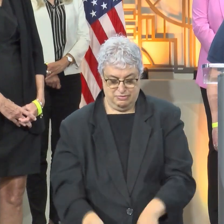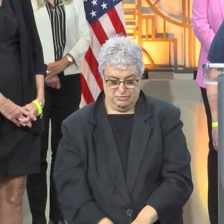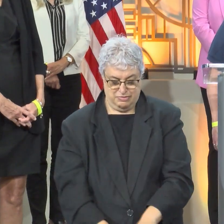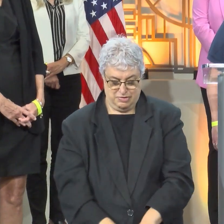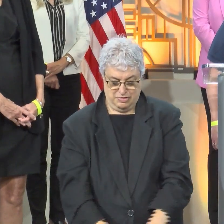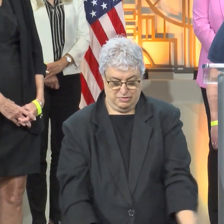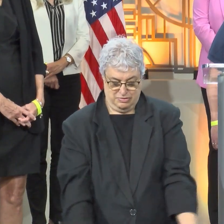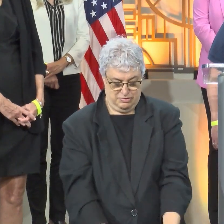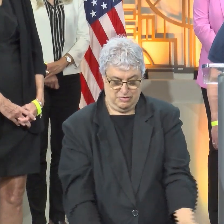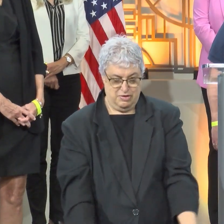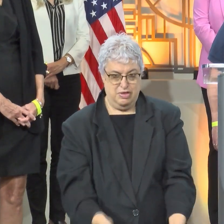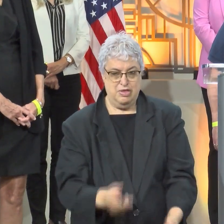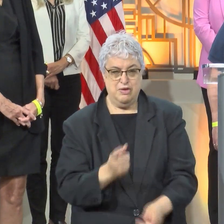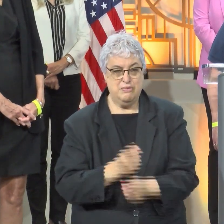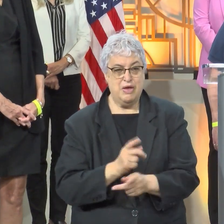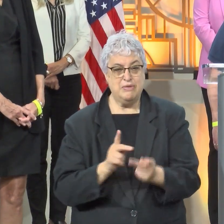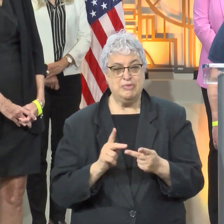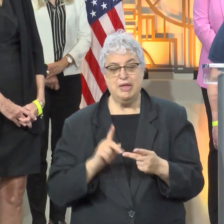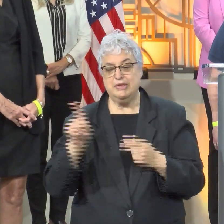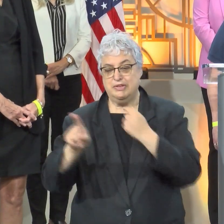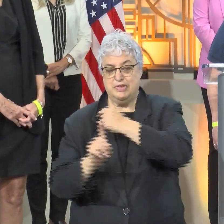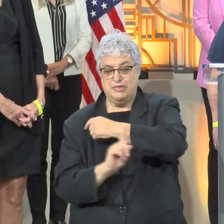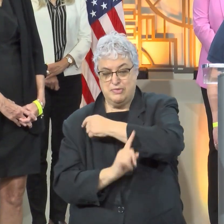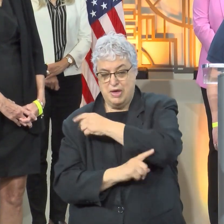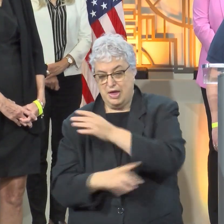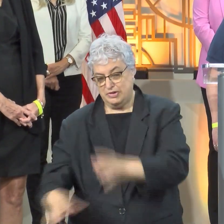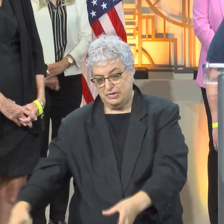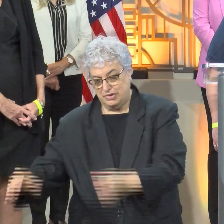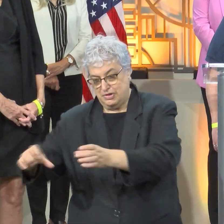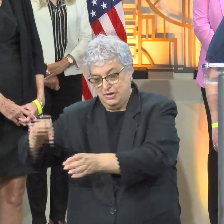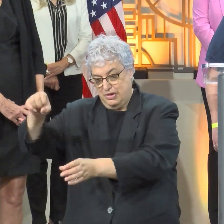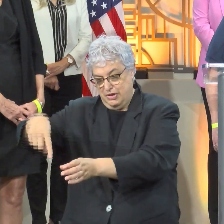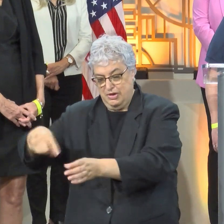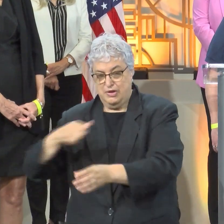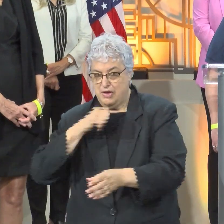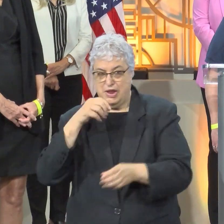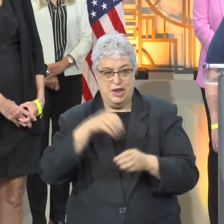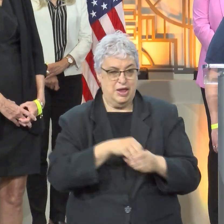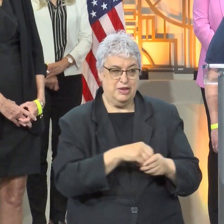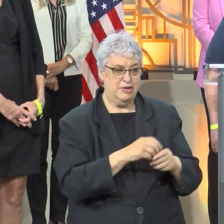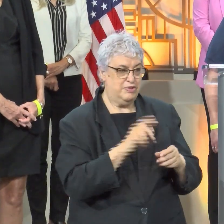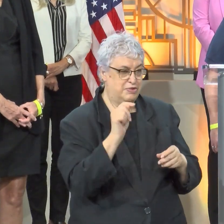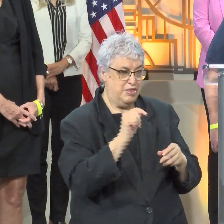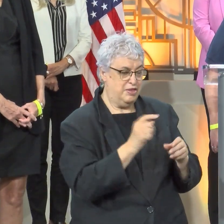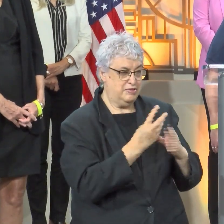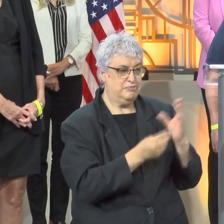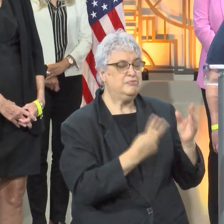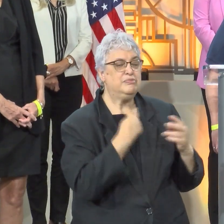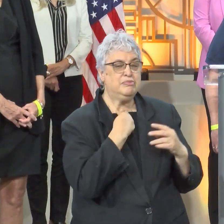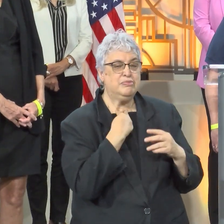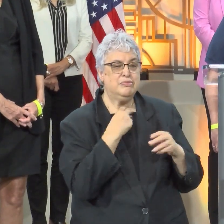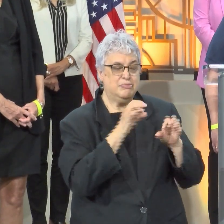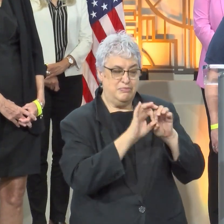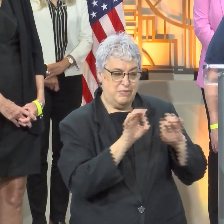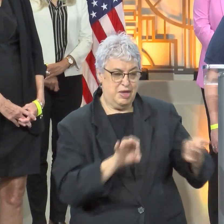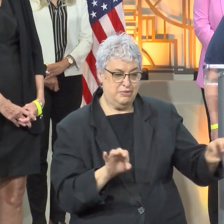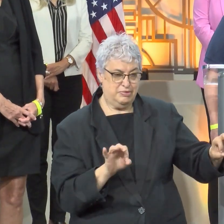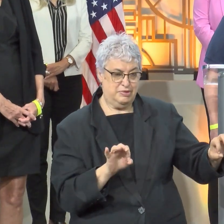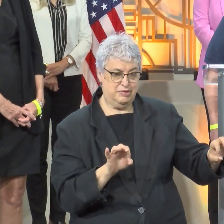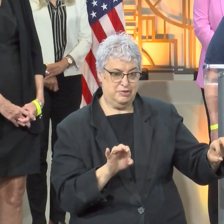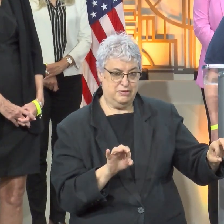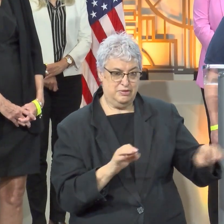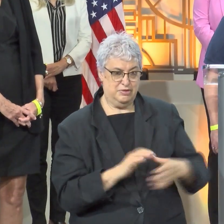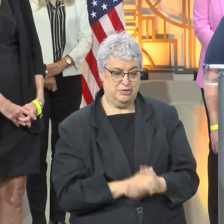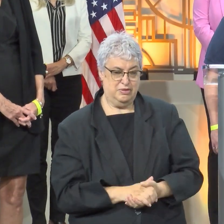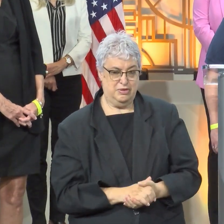also remember that the right place is in the trash. We don't want this flushed down toilets because it will also clog up the pipes that our toilets go